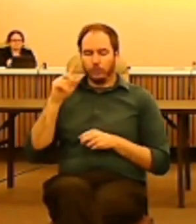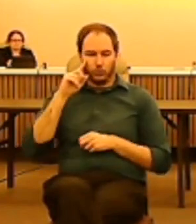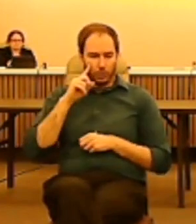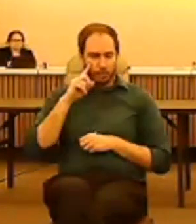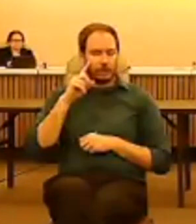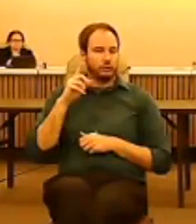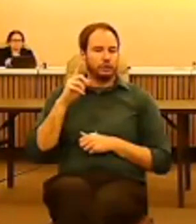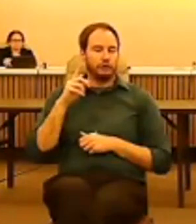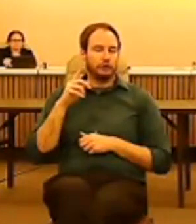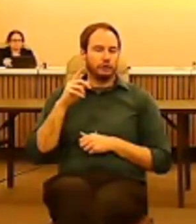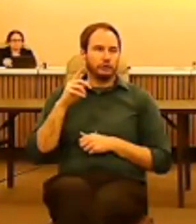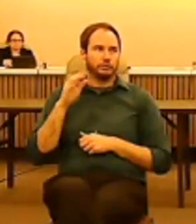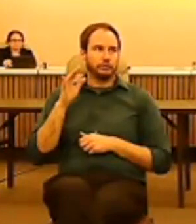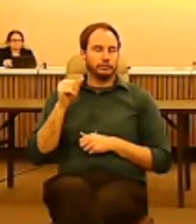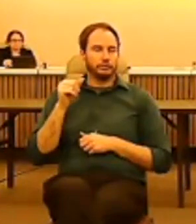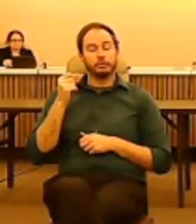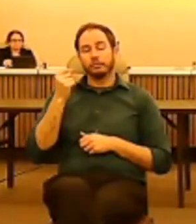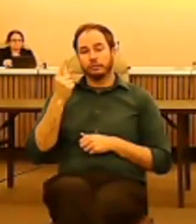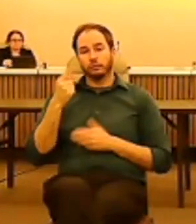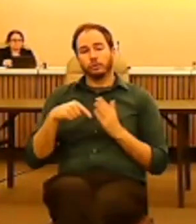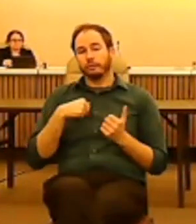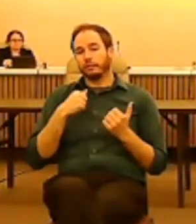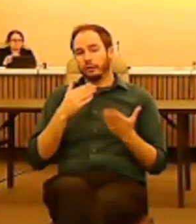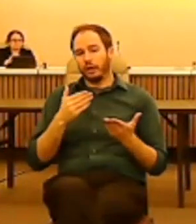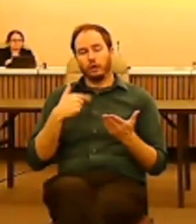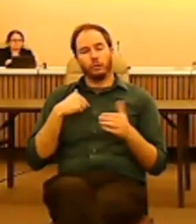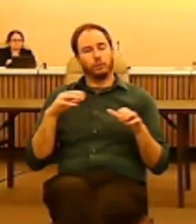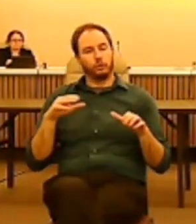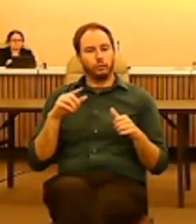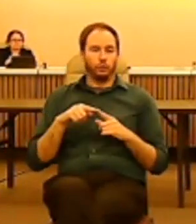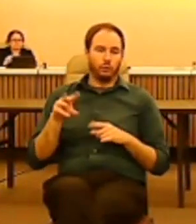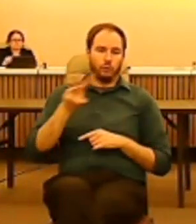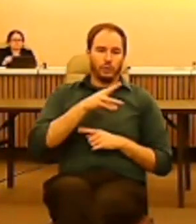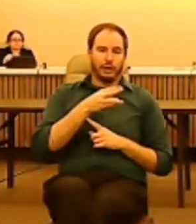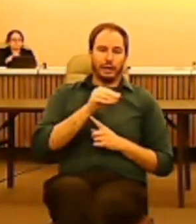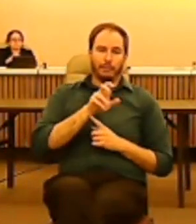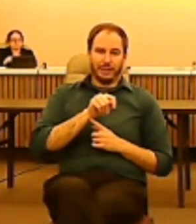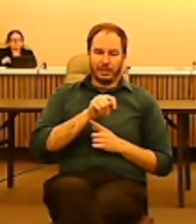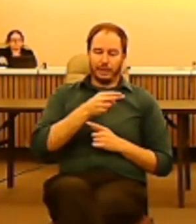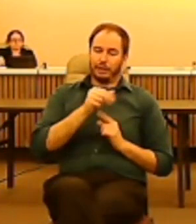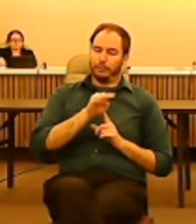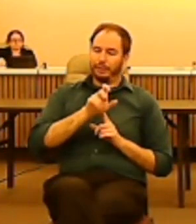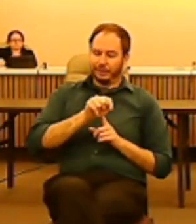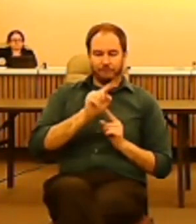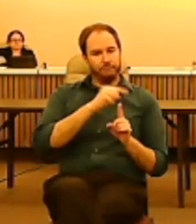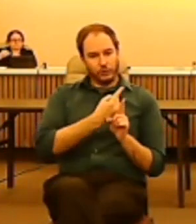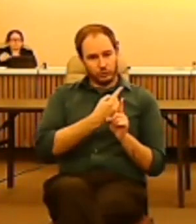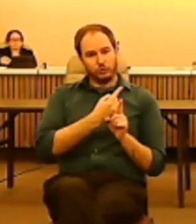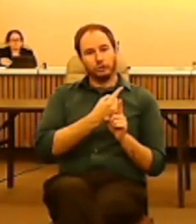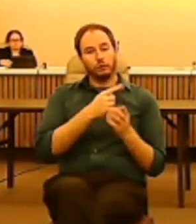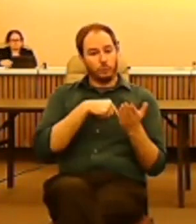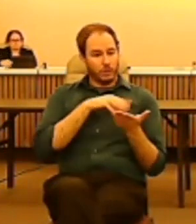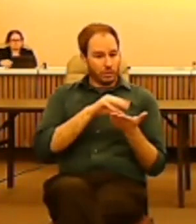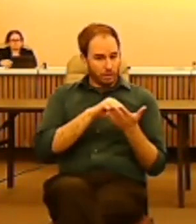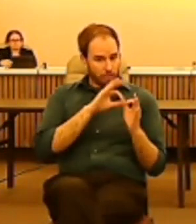Yeah. Although what I would suggest is we do the West Hamlet one first. Let's take the learnings from